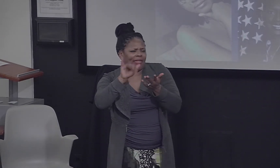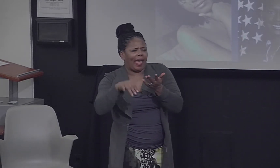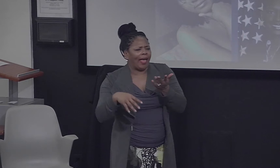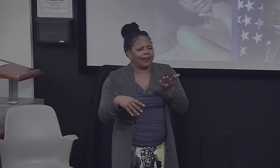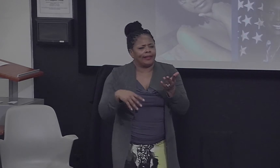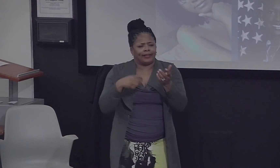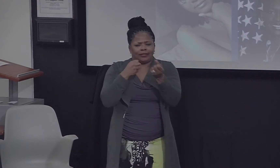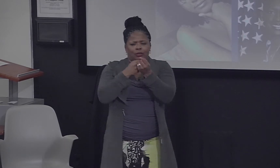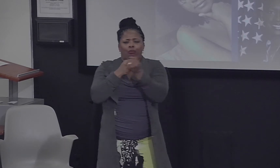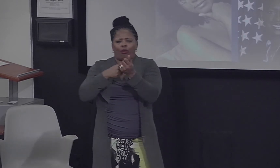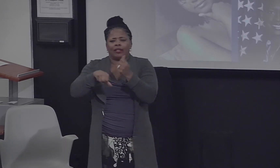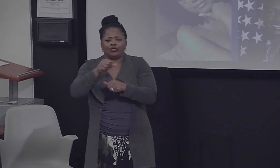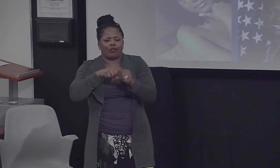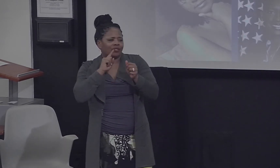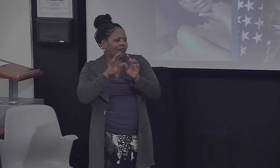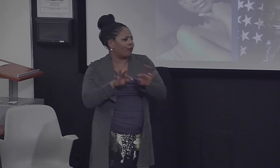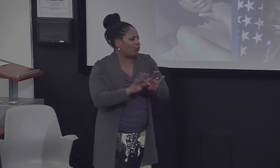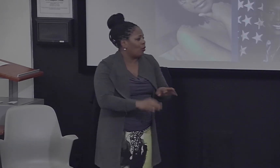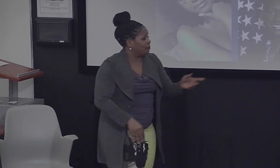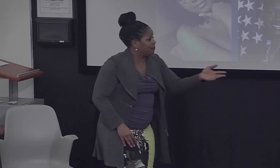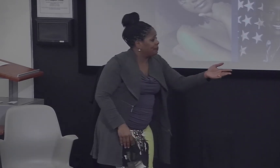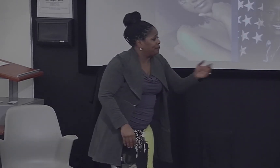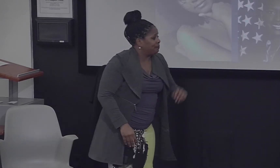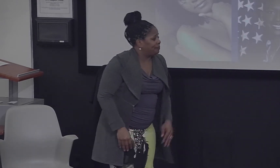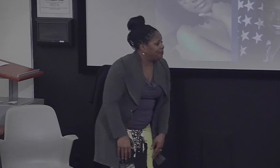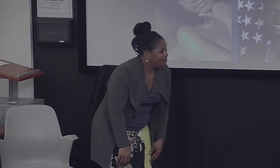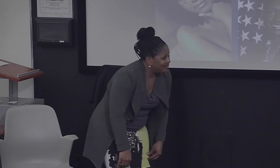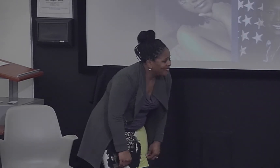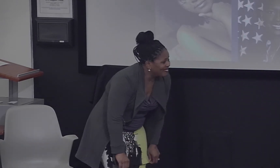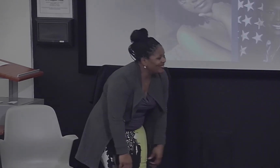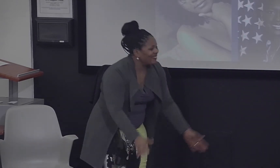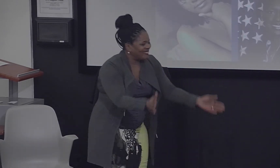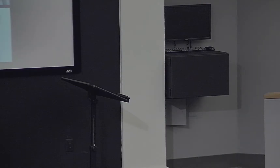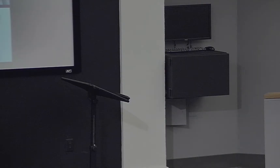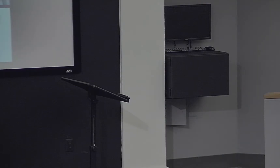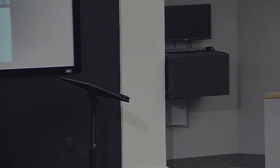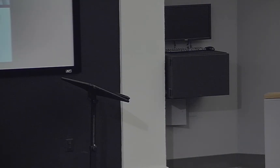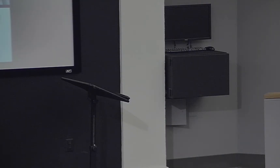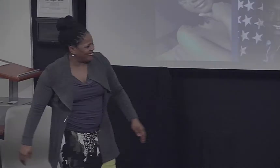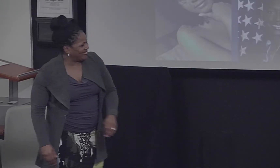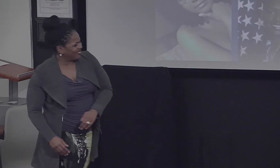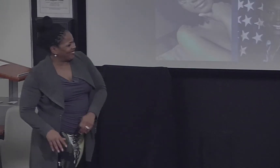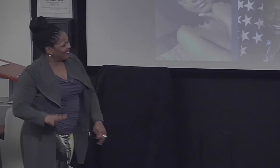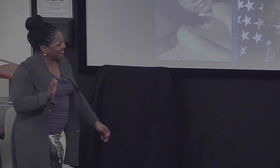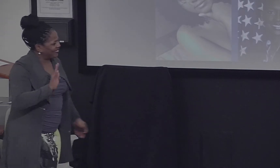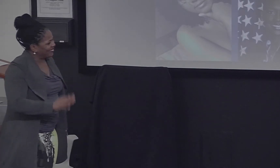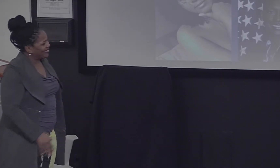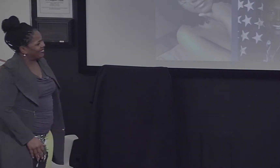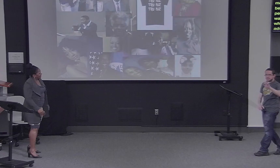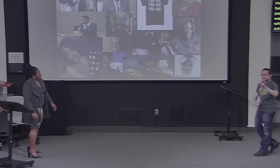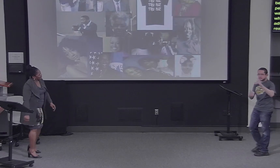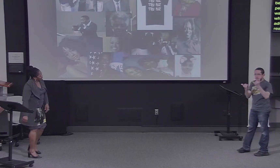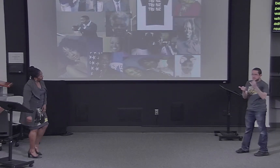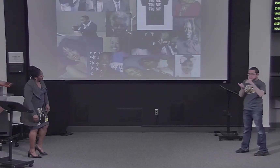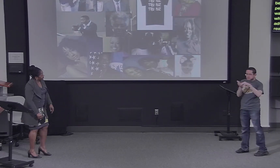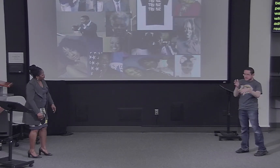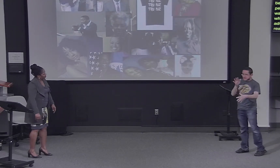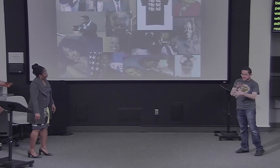who would always be giving me advice, and that the point is that we really have to continue supporting each other. I'm